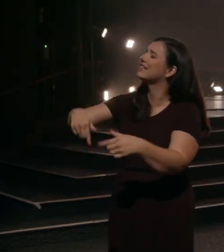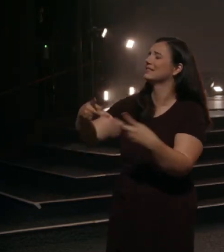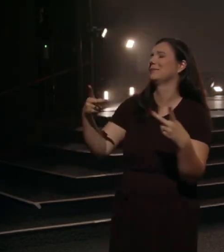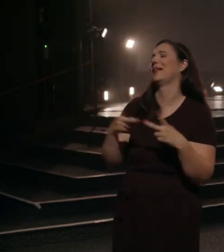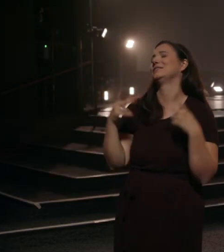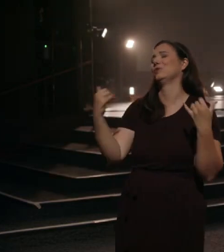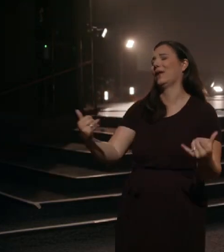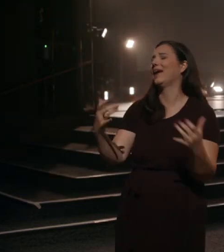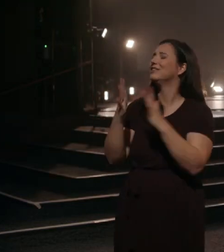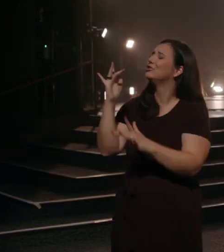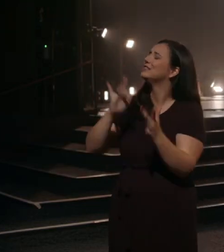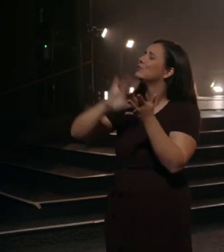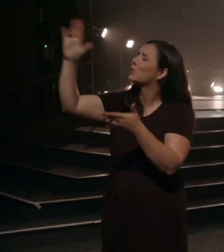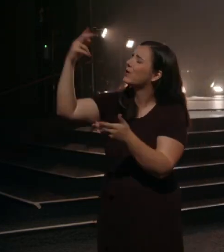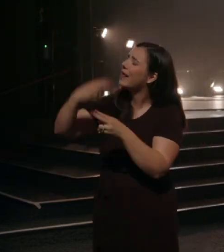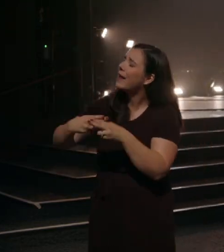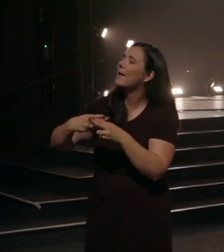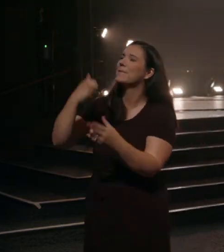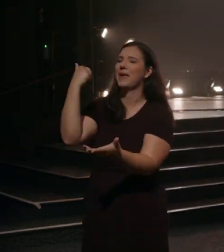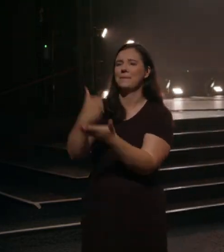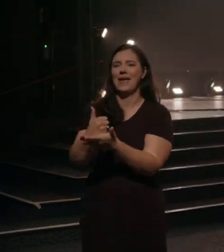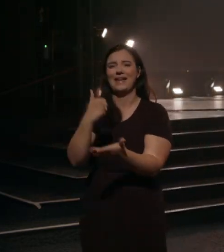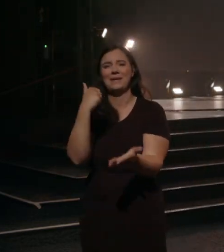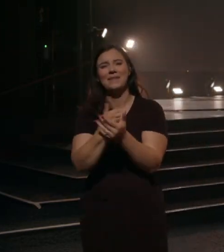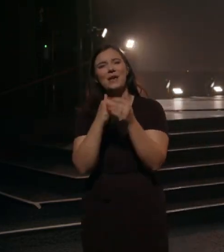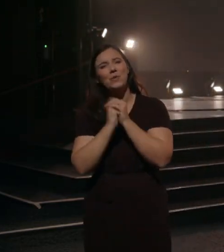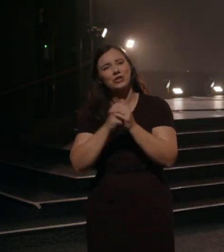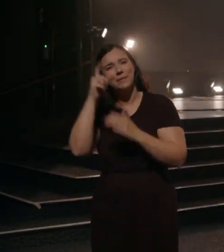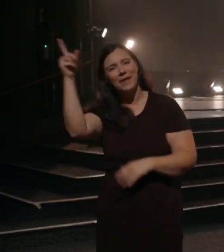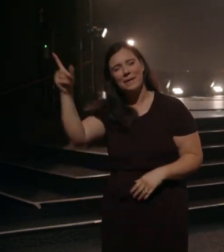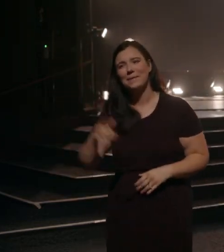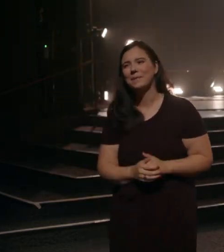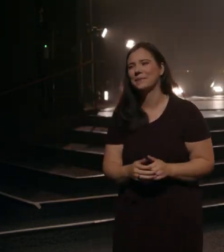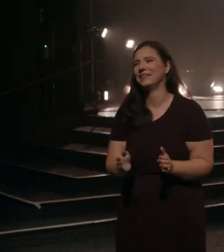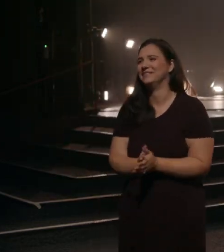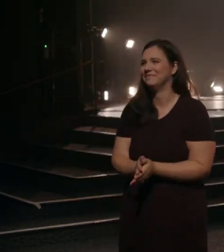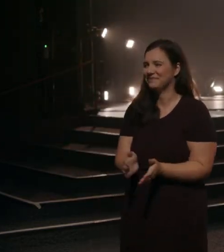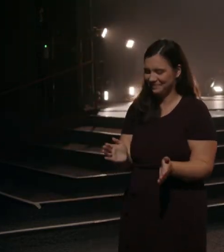place today. In Jesus' name, amen. Let's worship together.